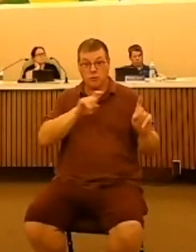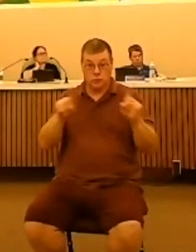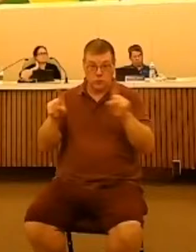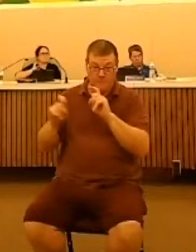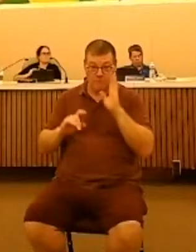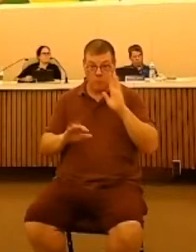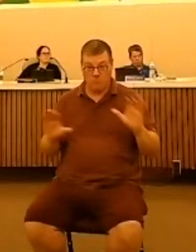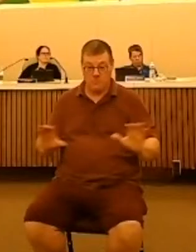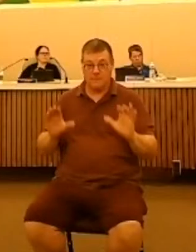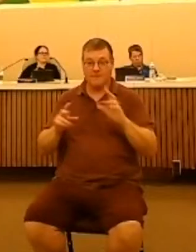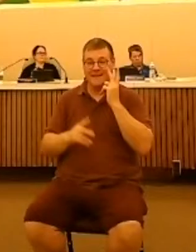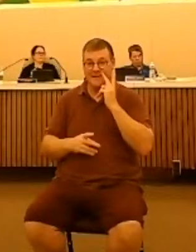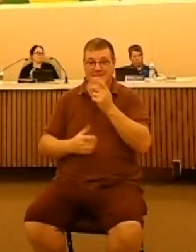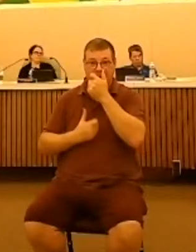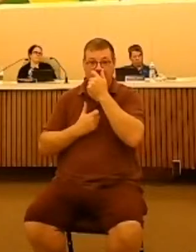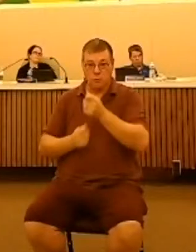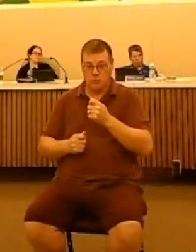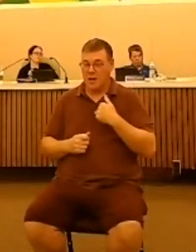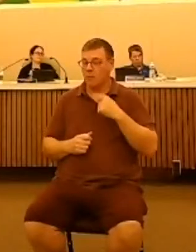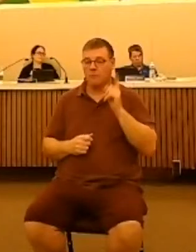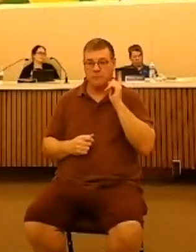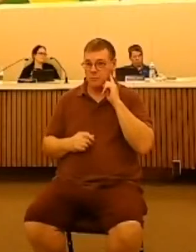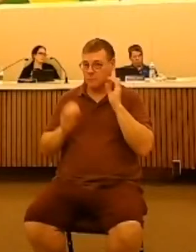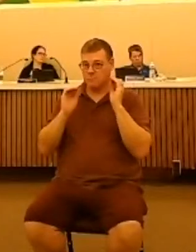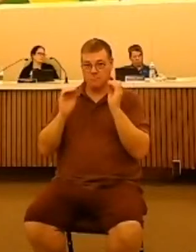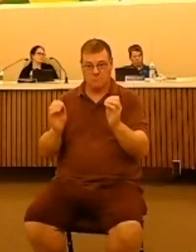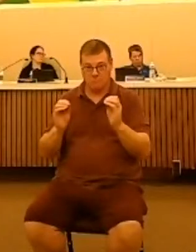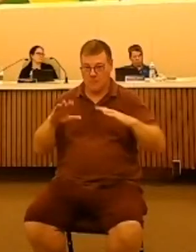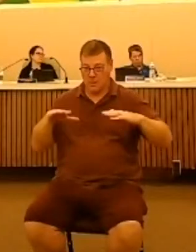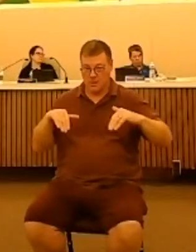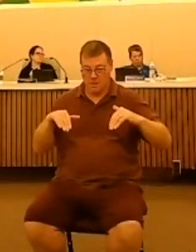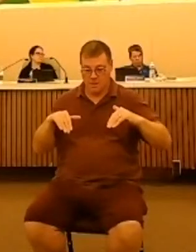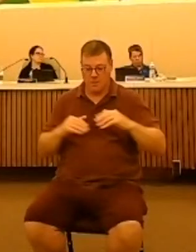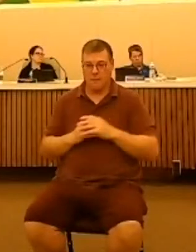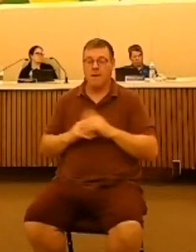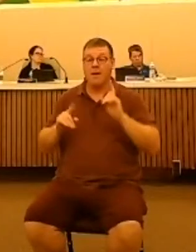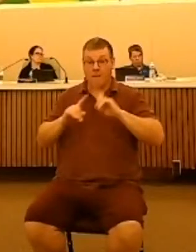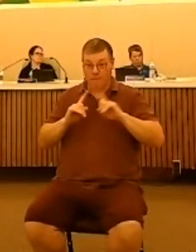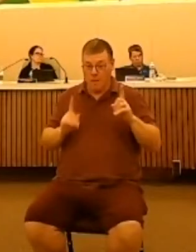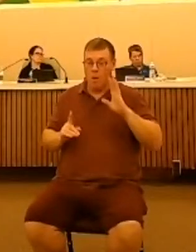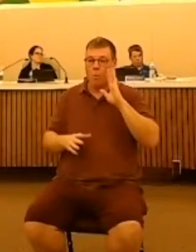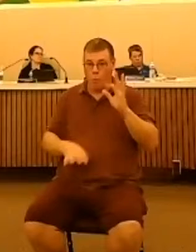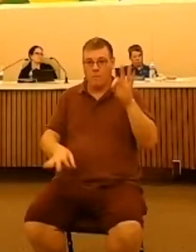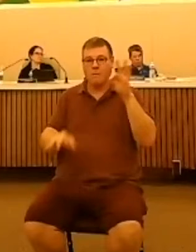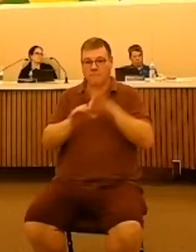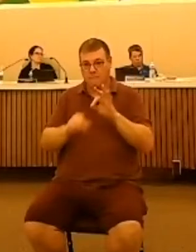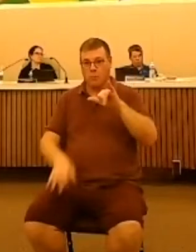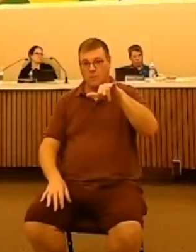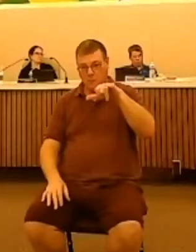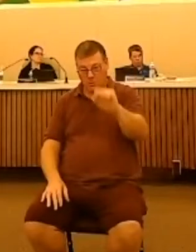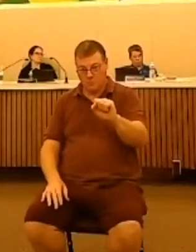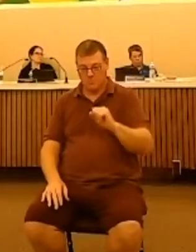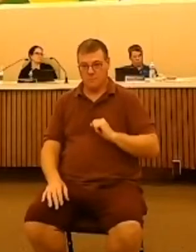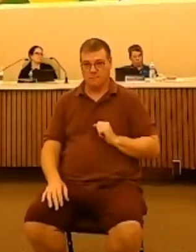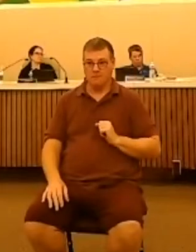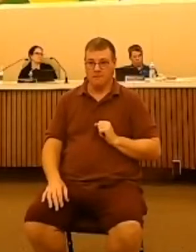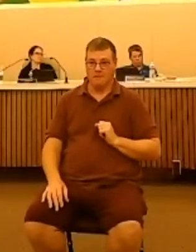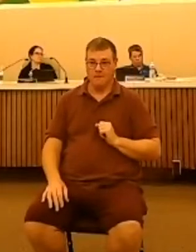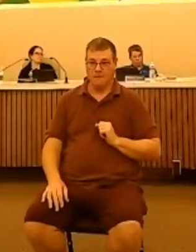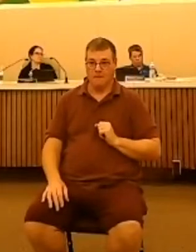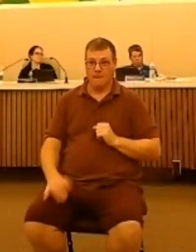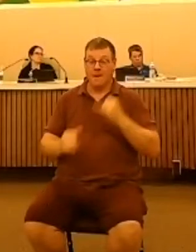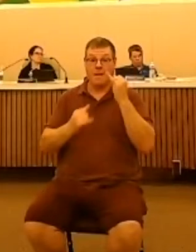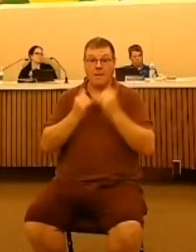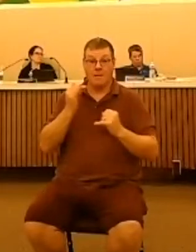done to see the interest, and we haven't seen that come out yet, but we would hands down vote yes for that addition. The last comment